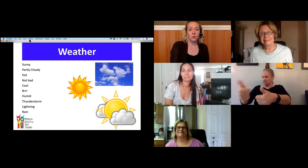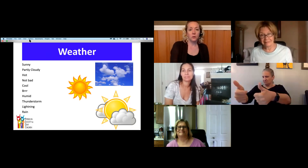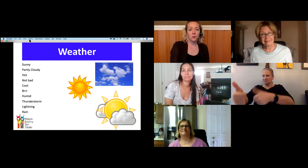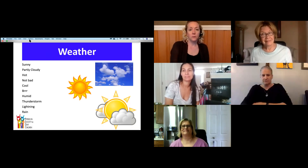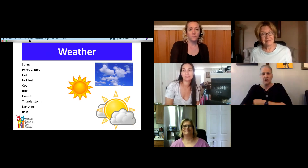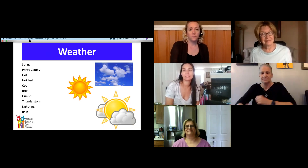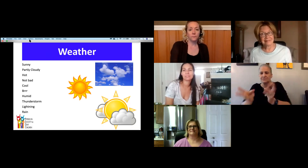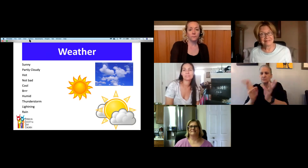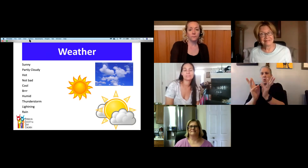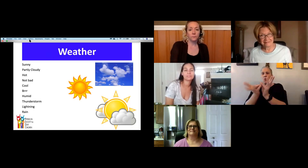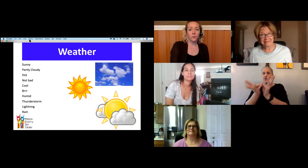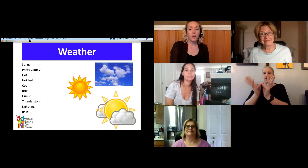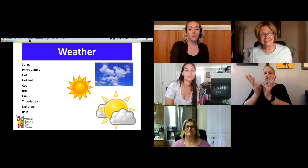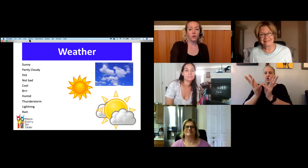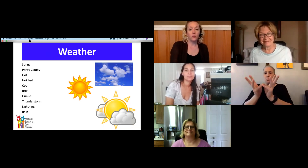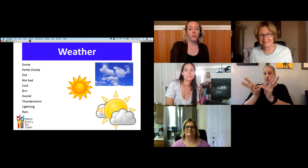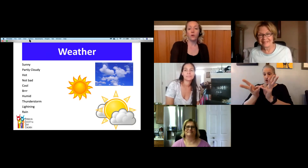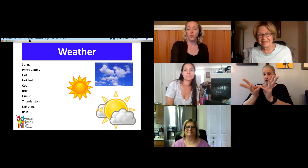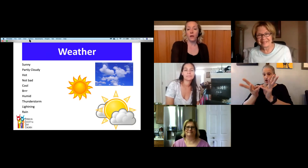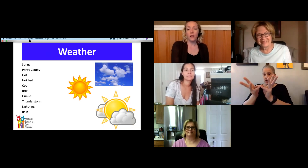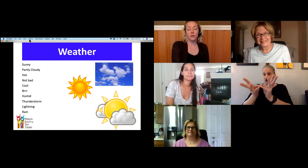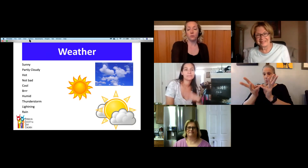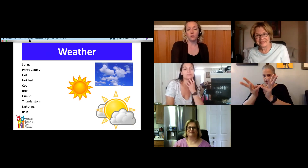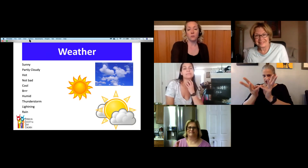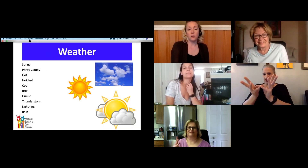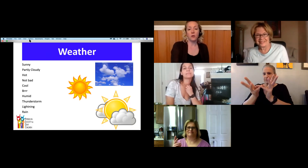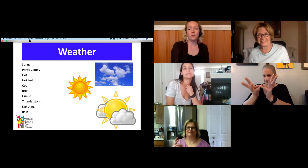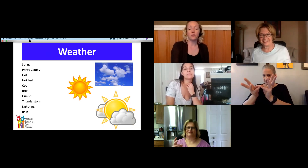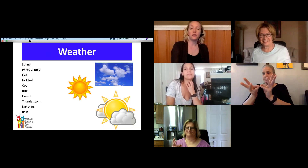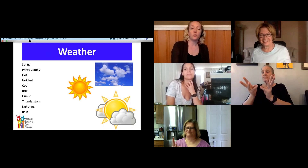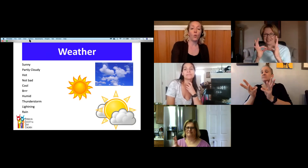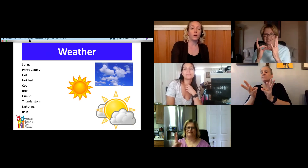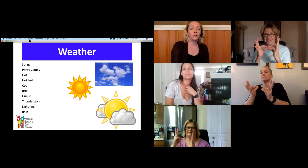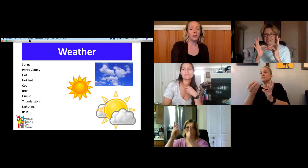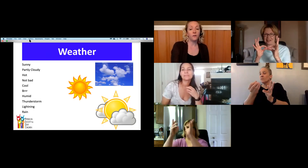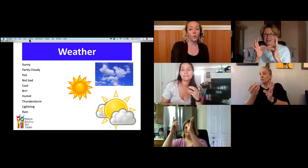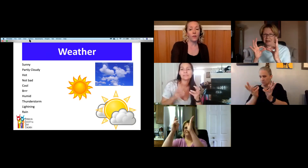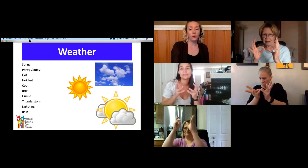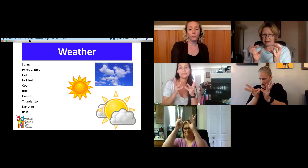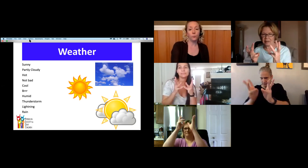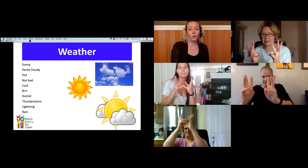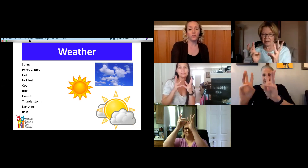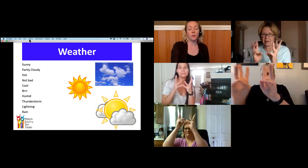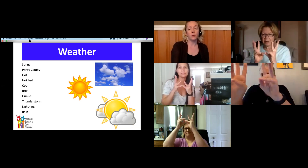Okay, you want to do weather? Okay, and you doesn't matter to you. Okay, so this is one sign for weather with the W hand shape.